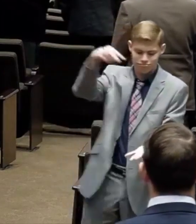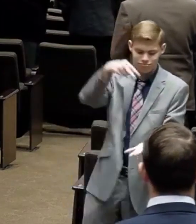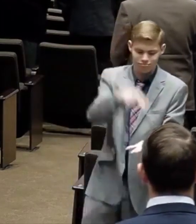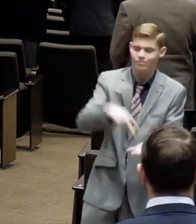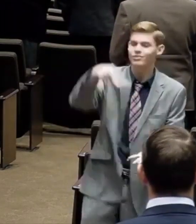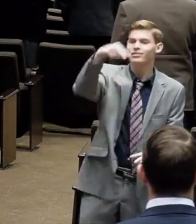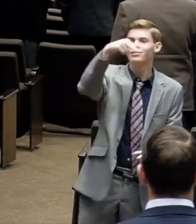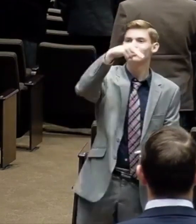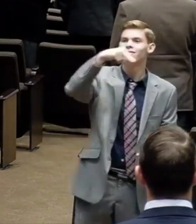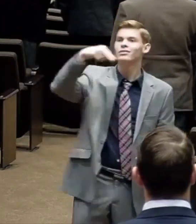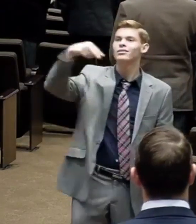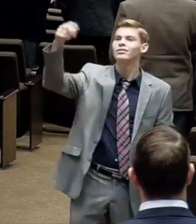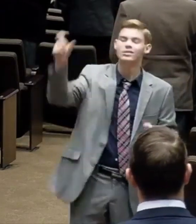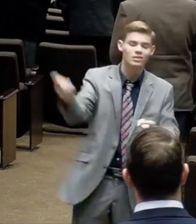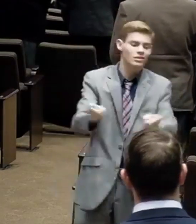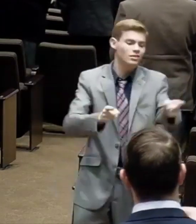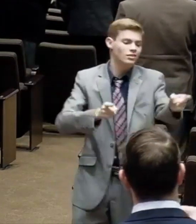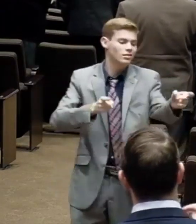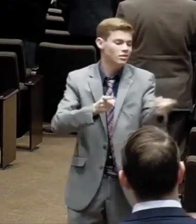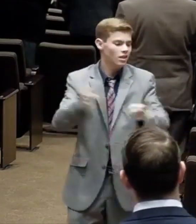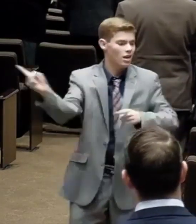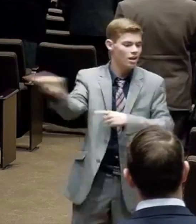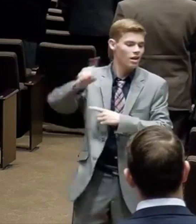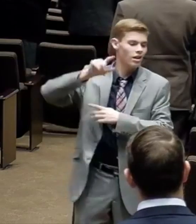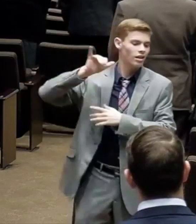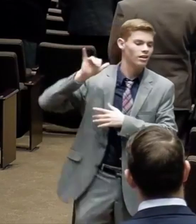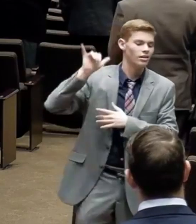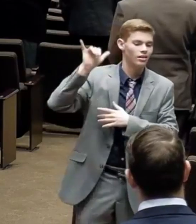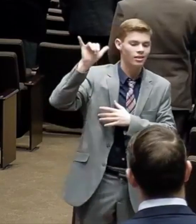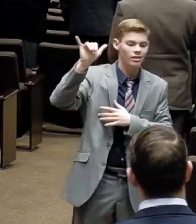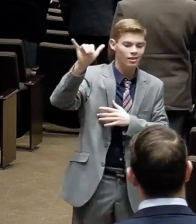risen now to reign.